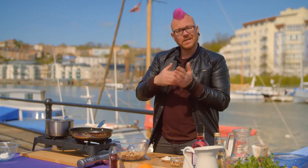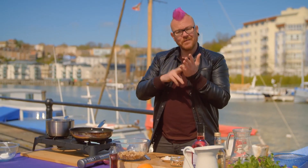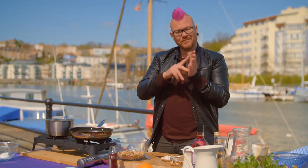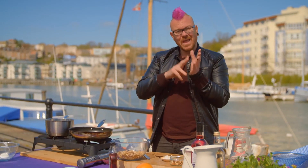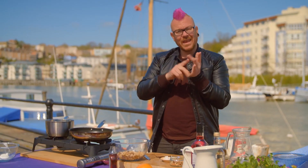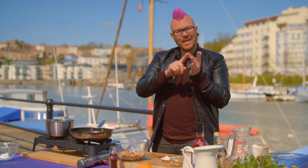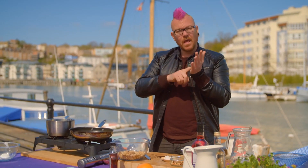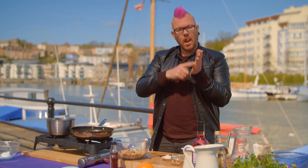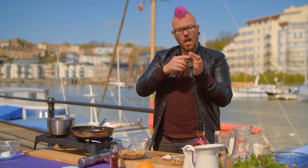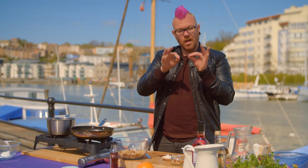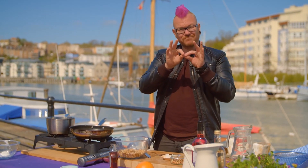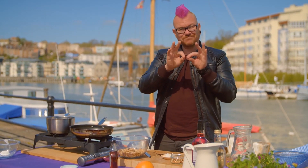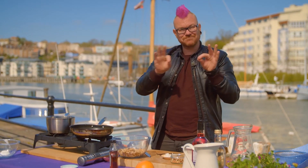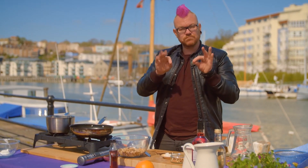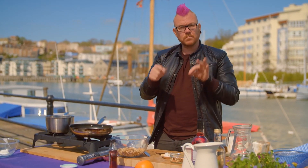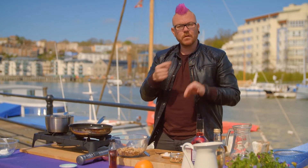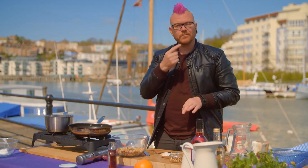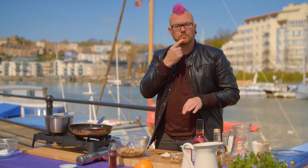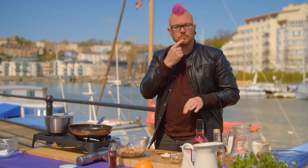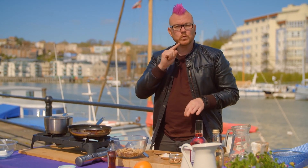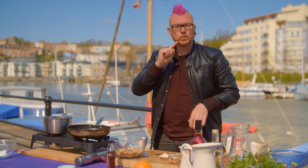Add seeds from vanilla pods for sweetness.